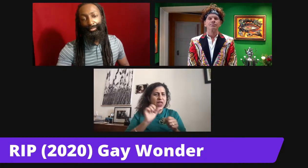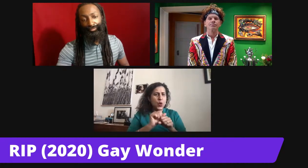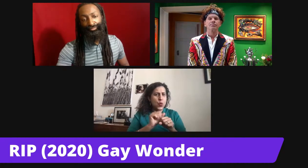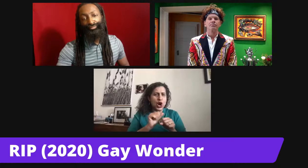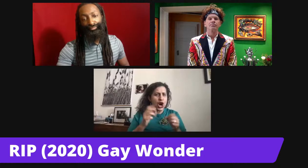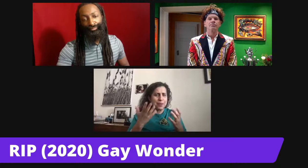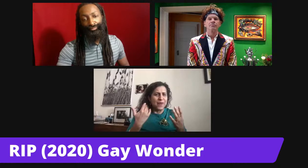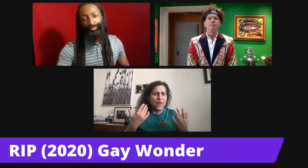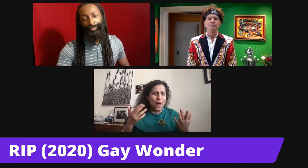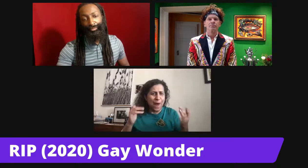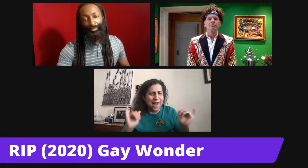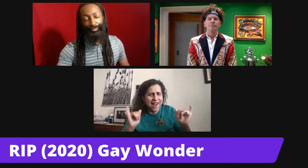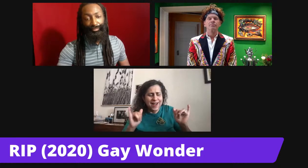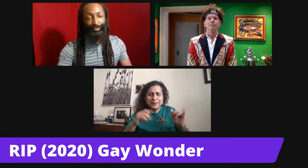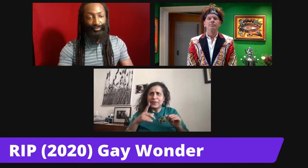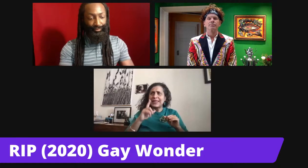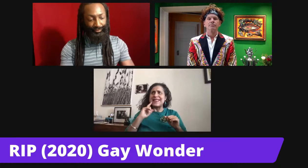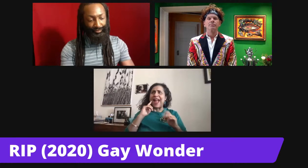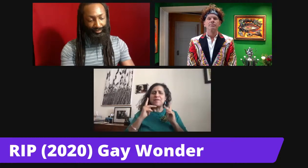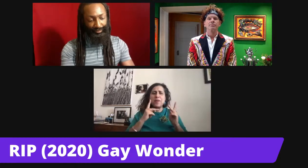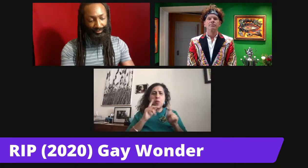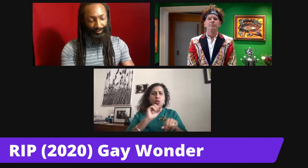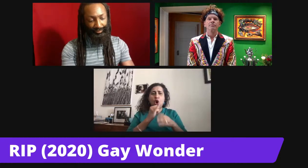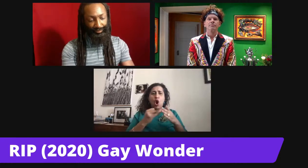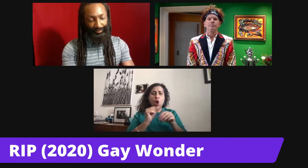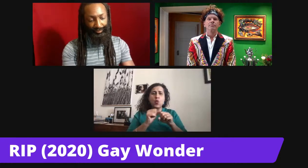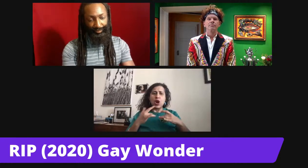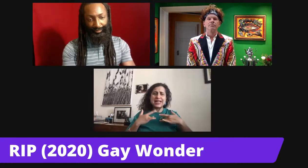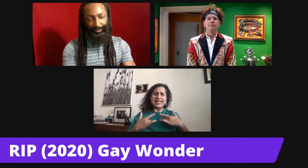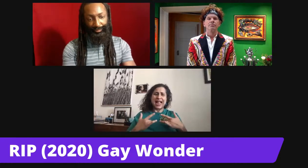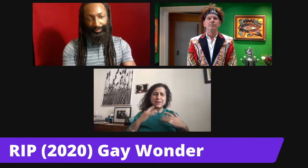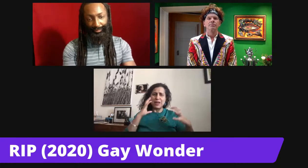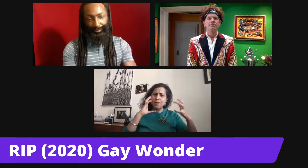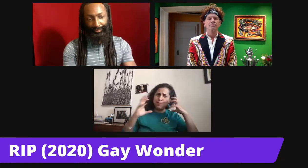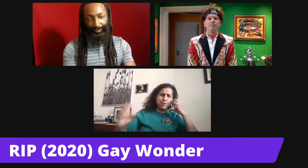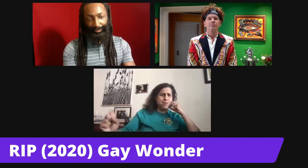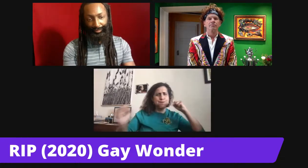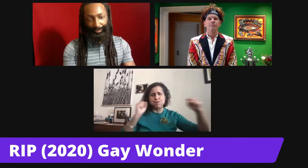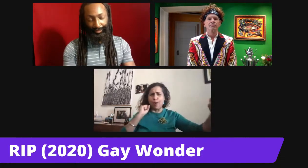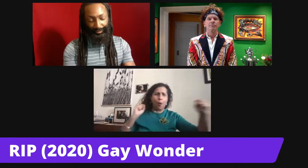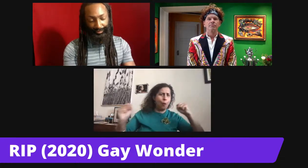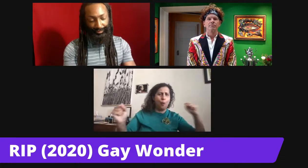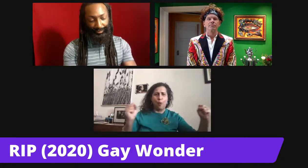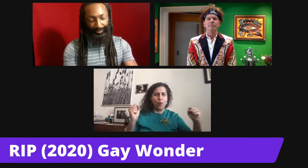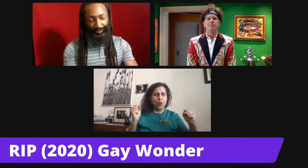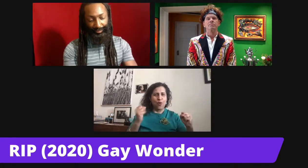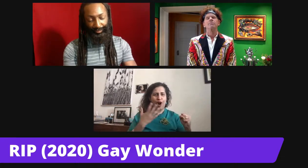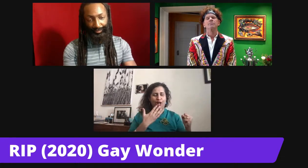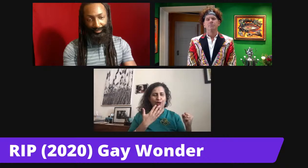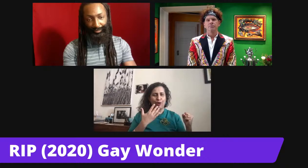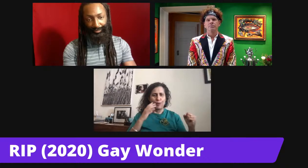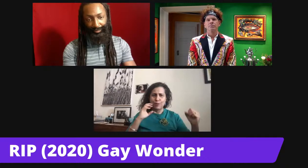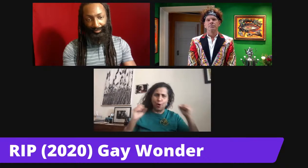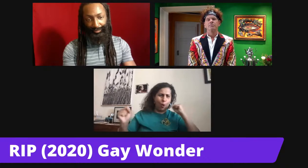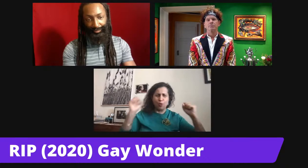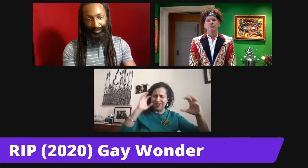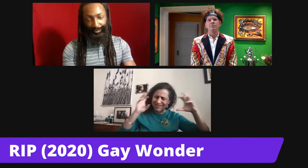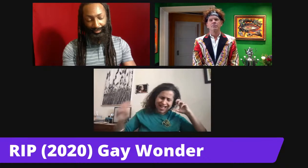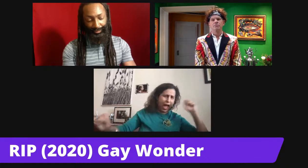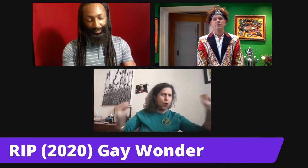to meet, and it was so powerful because we hadn't met before, you know, and to be able to